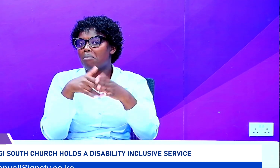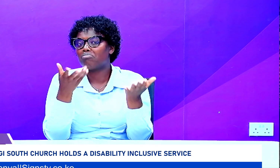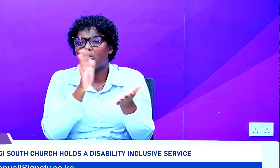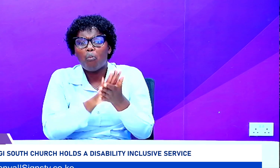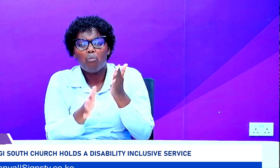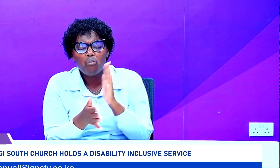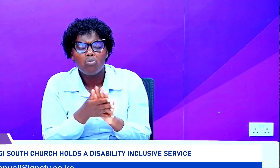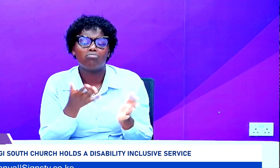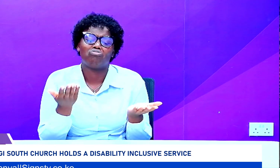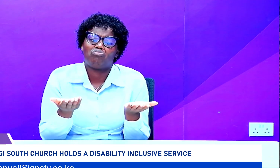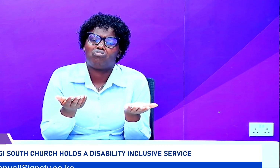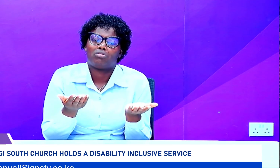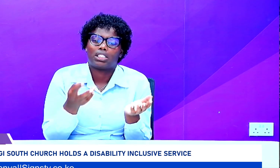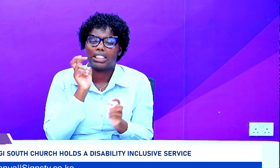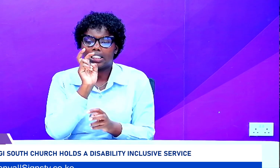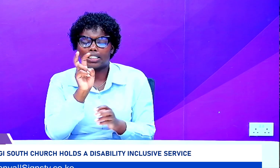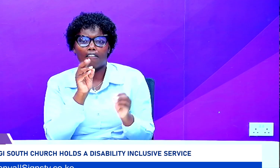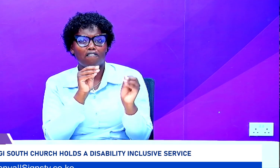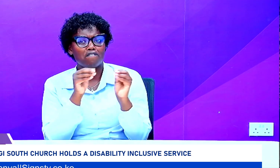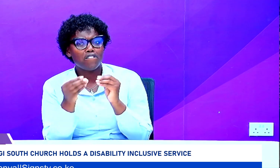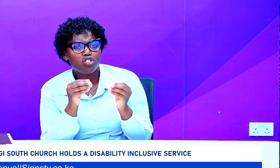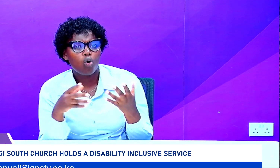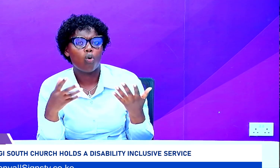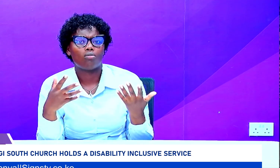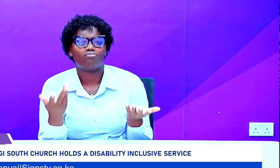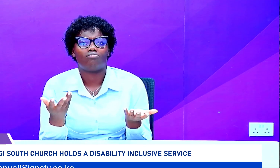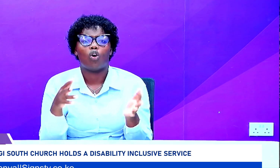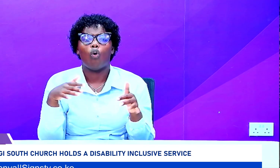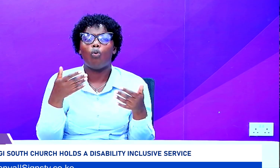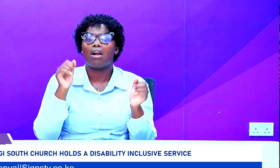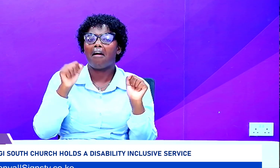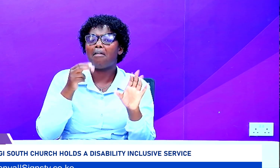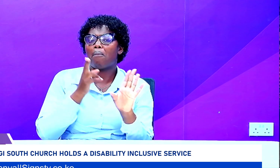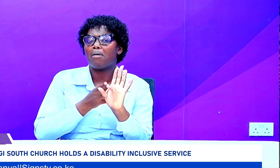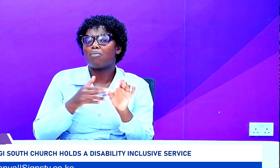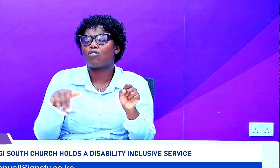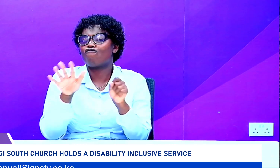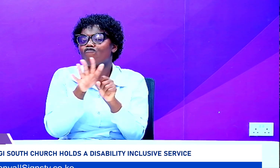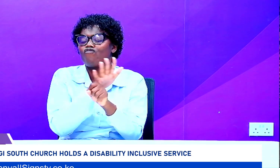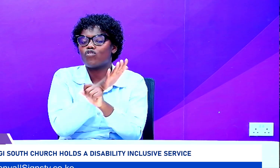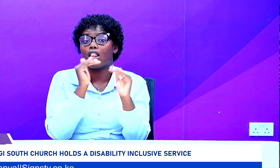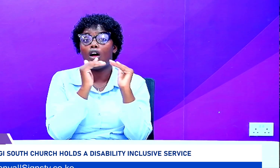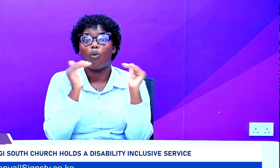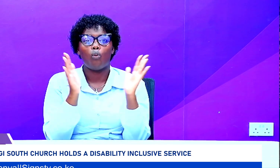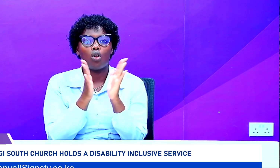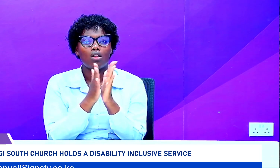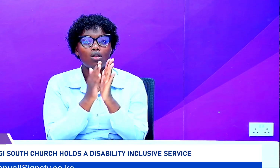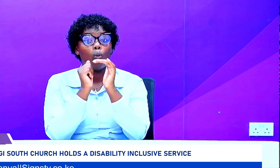all members, regardless of their physical abilities, can participate equally in worship. This commitment